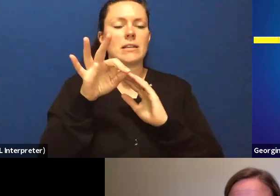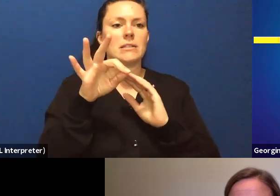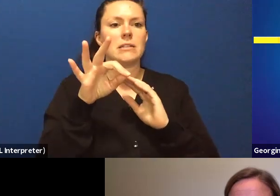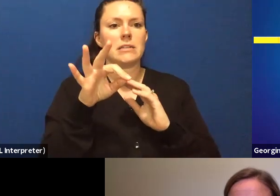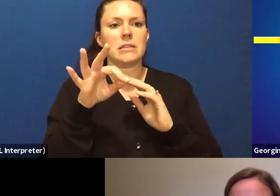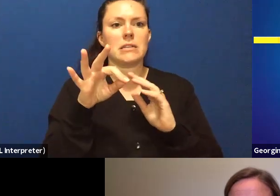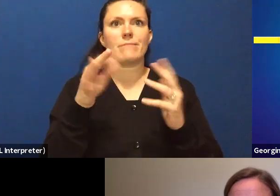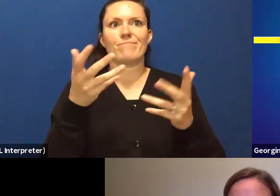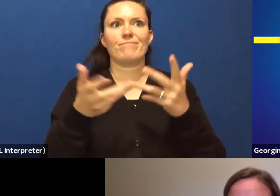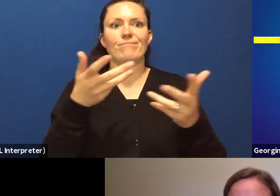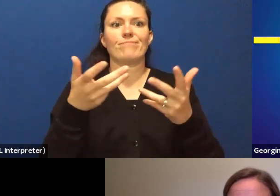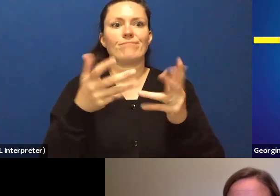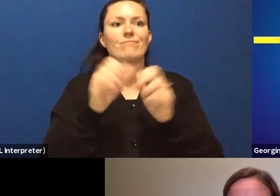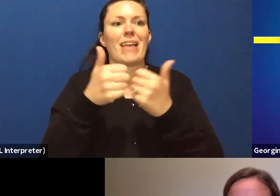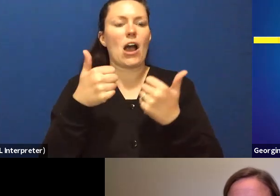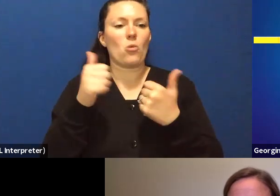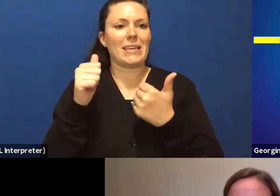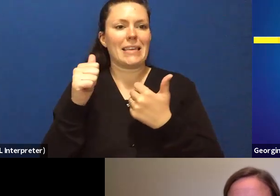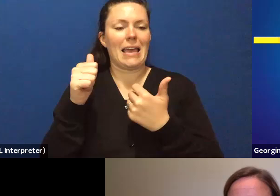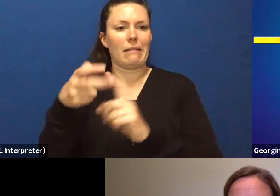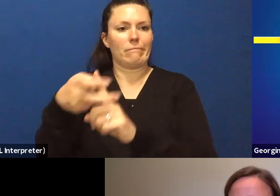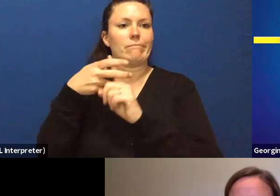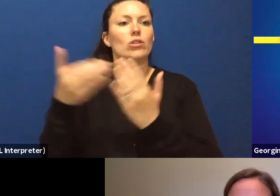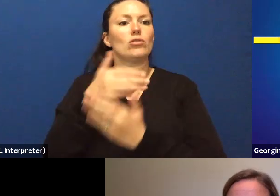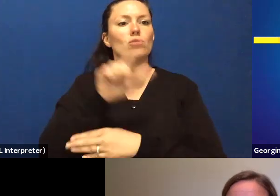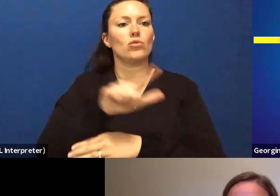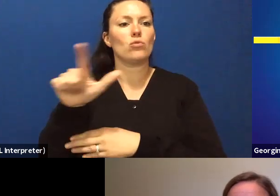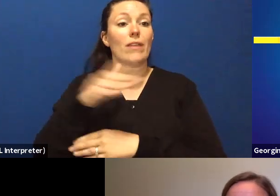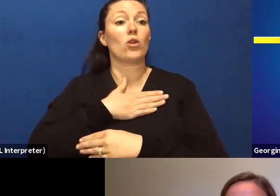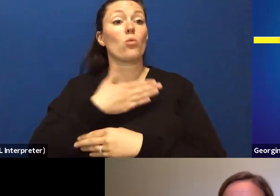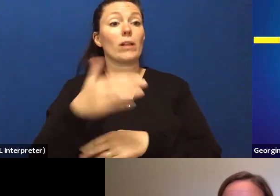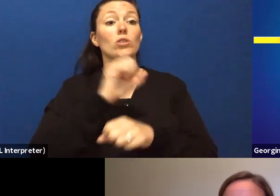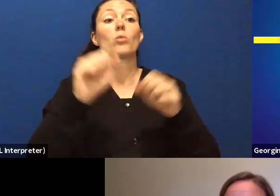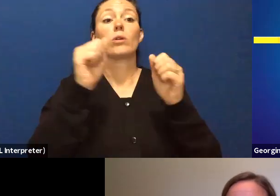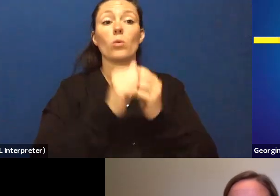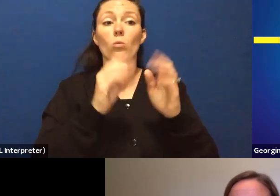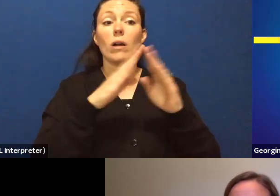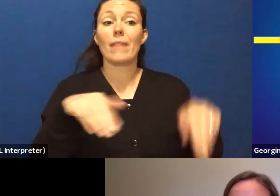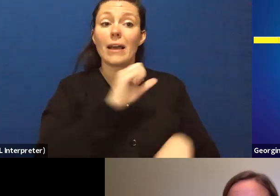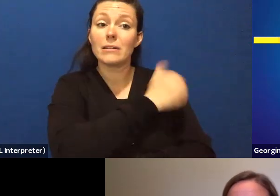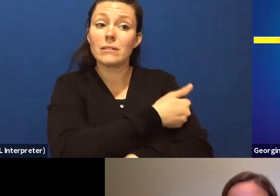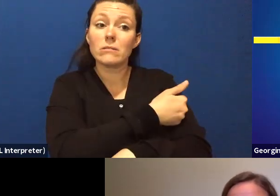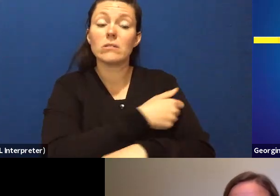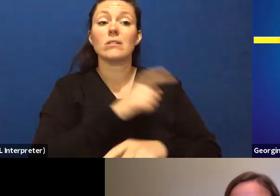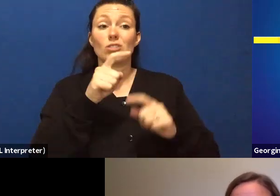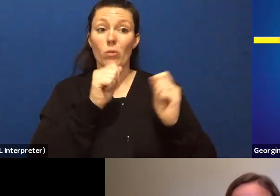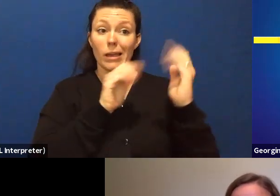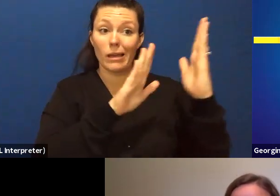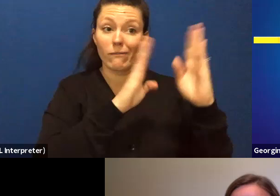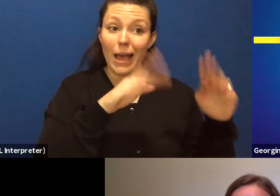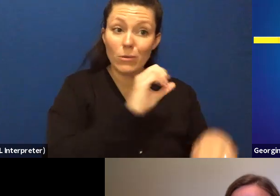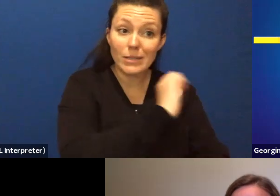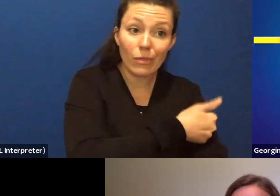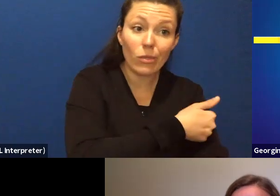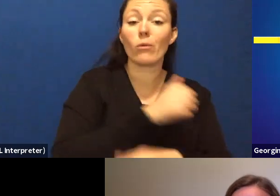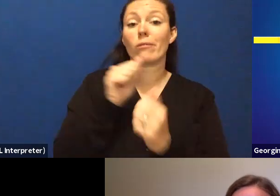know, how we can bring new landlords. Do we work more with the housing authority? Do we work on giving them a stipend? What was